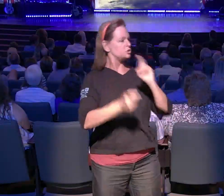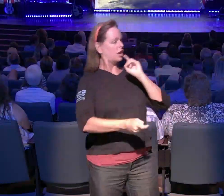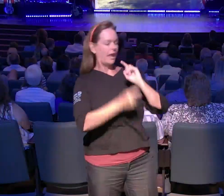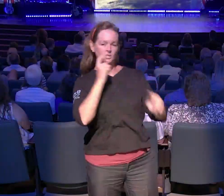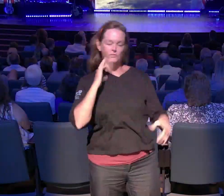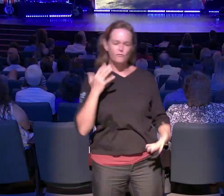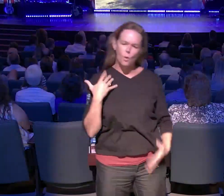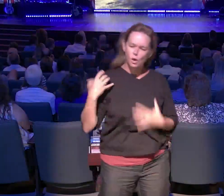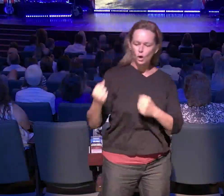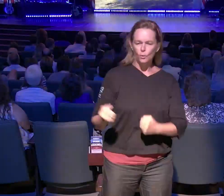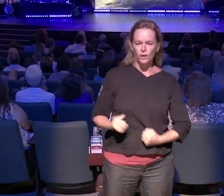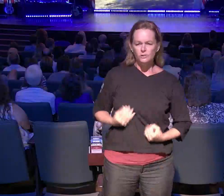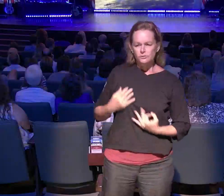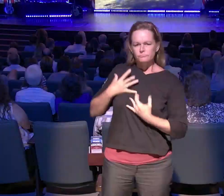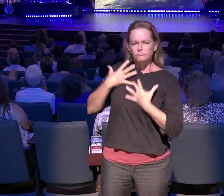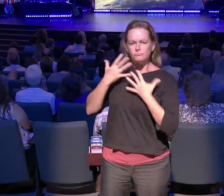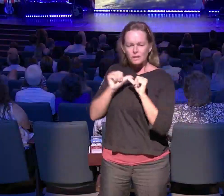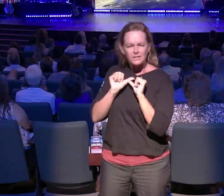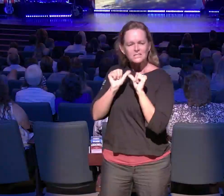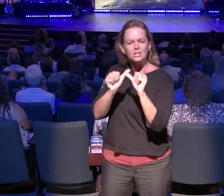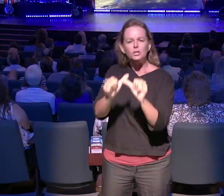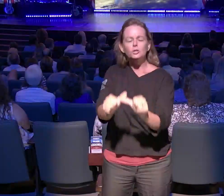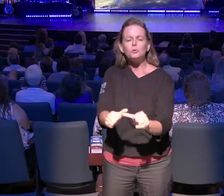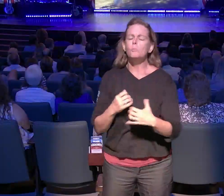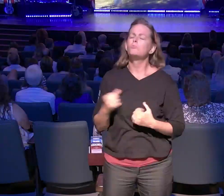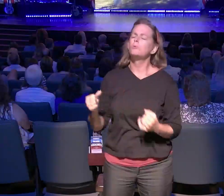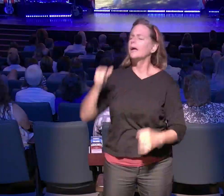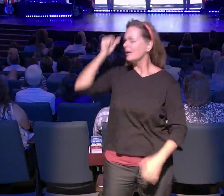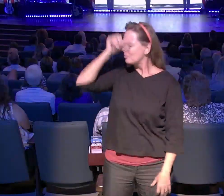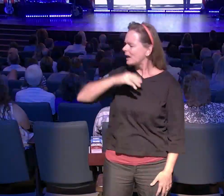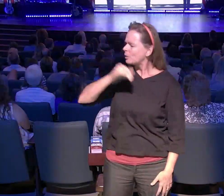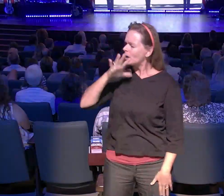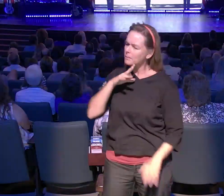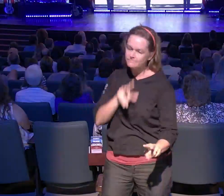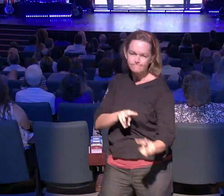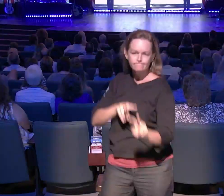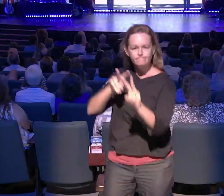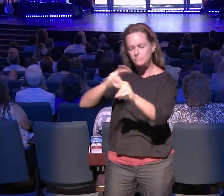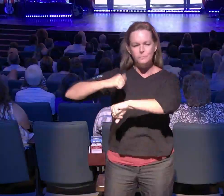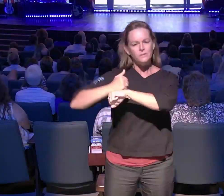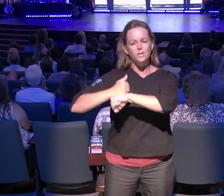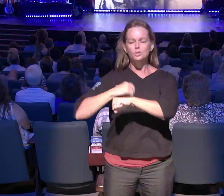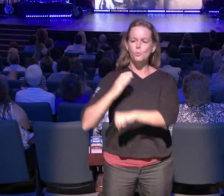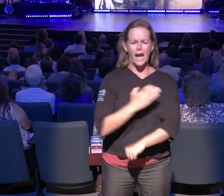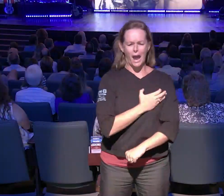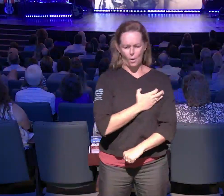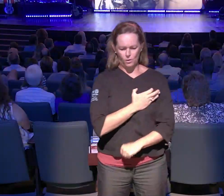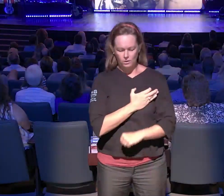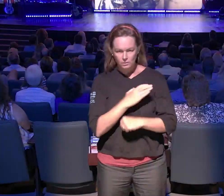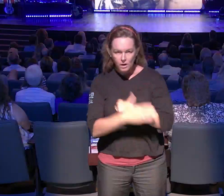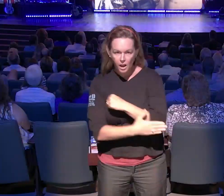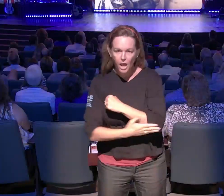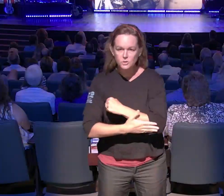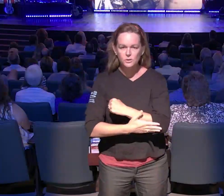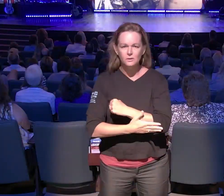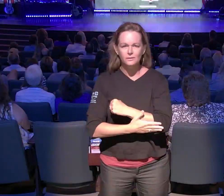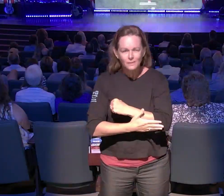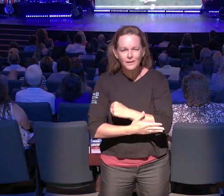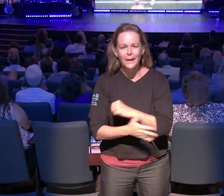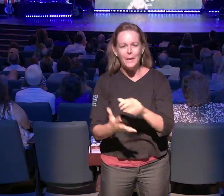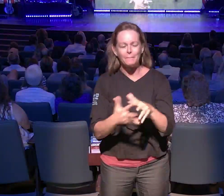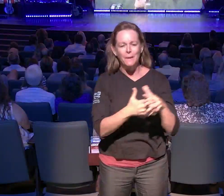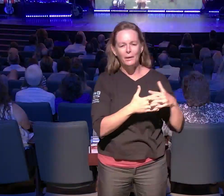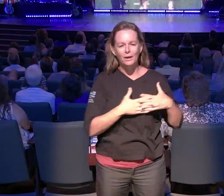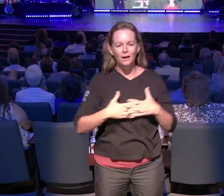There have been and continue to be countless brave men and women devoted to our country who left the comfort of their homes and loved ones